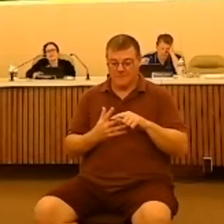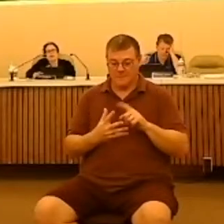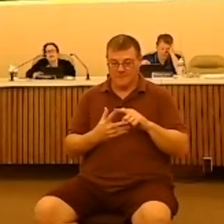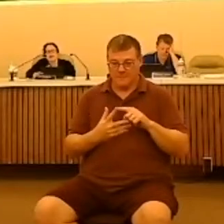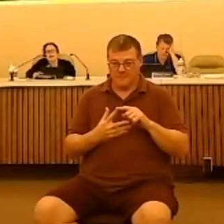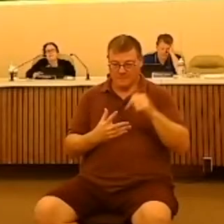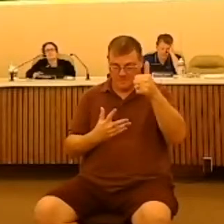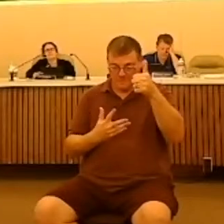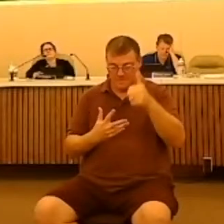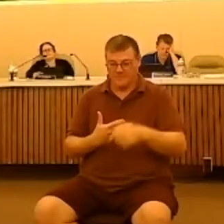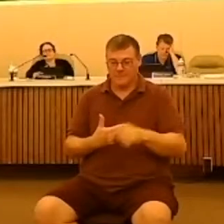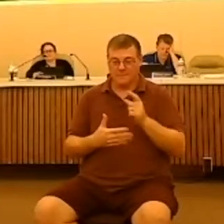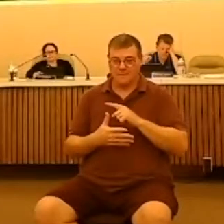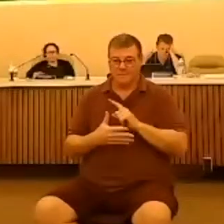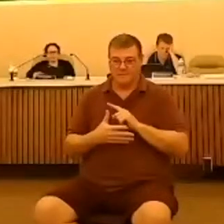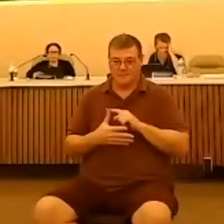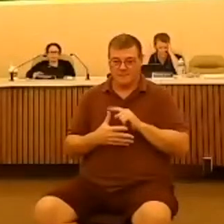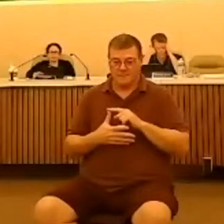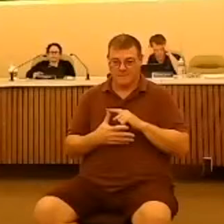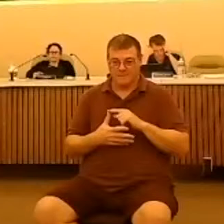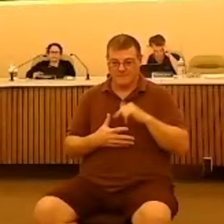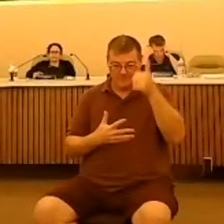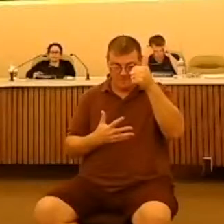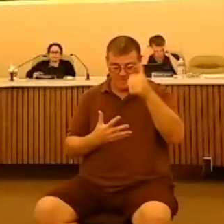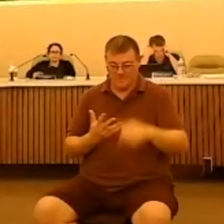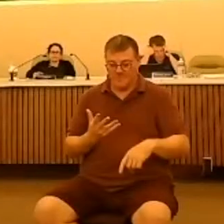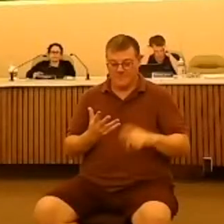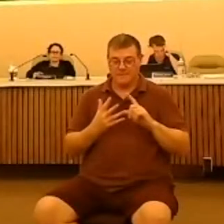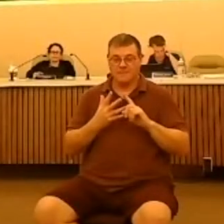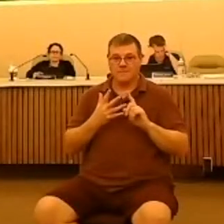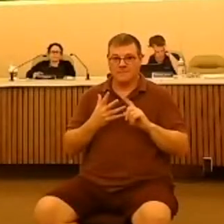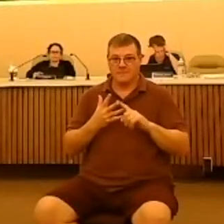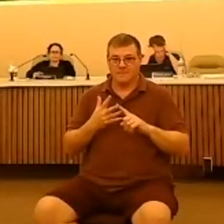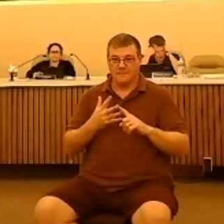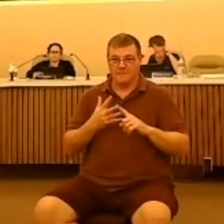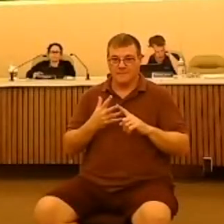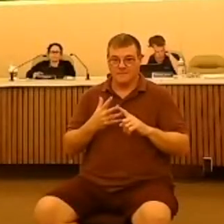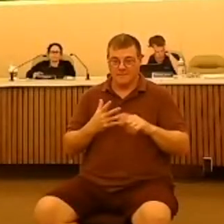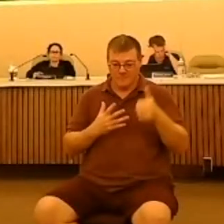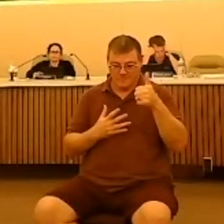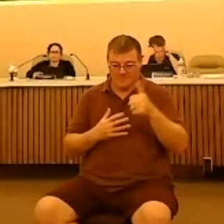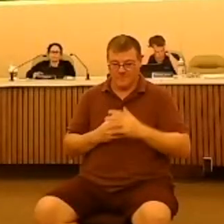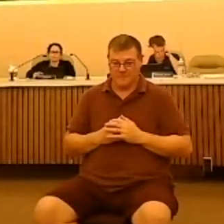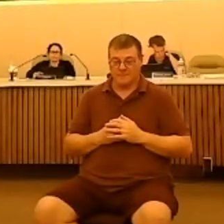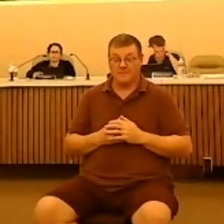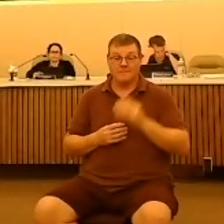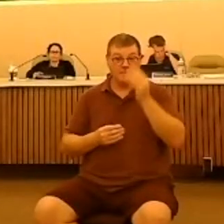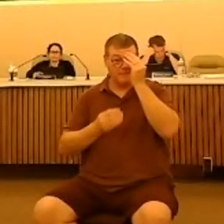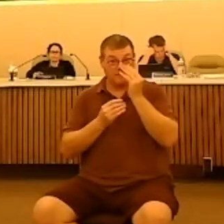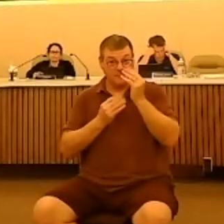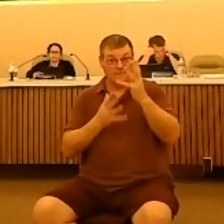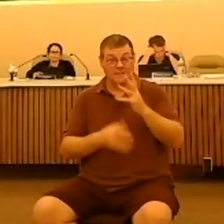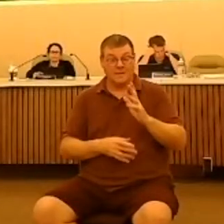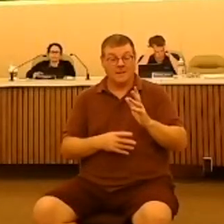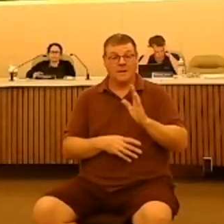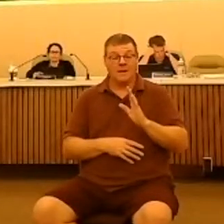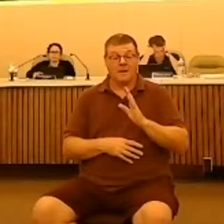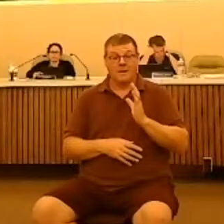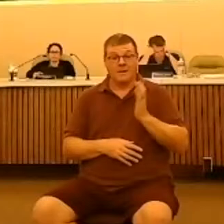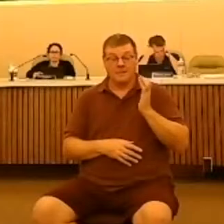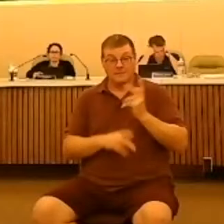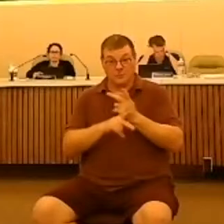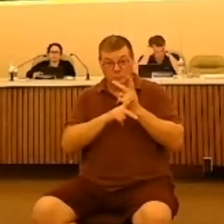Safranik, Aye. Councilmember Bolzner, Aye. Supervisor Schultz. Aye. Supervisor Schultz and fellow board members,